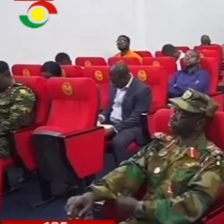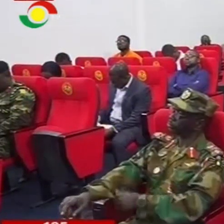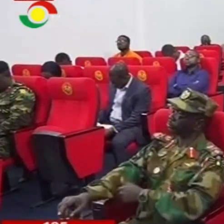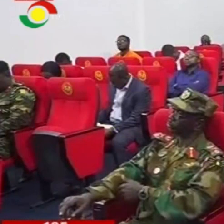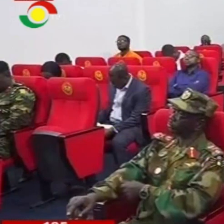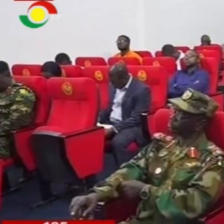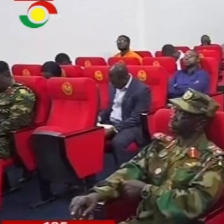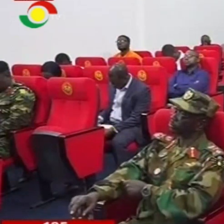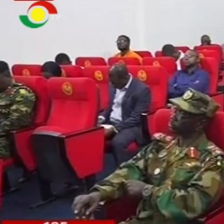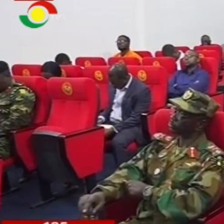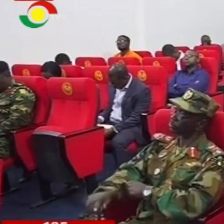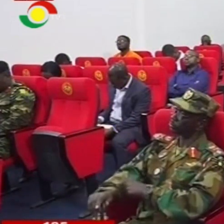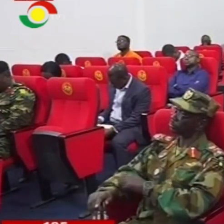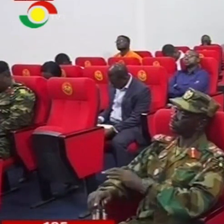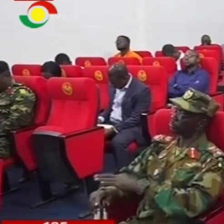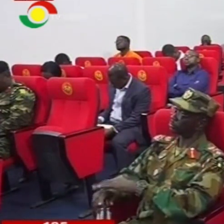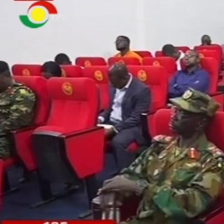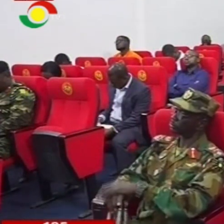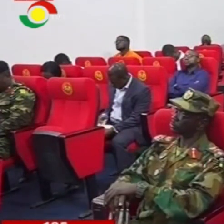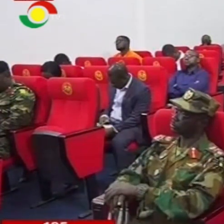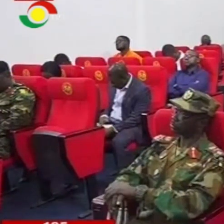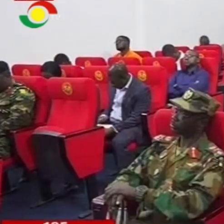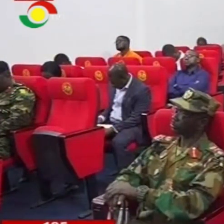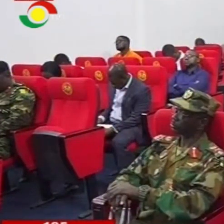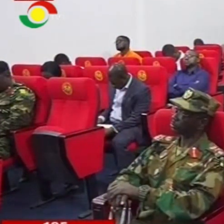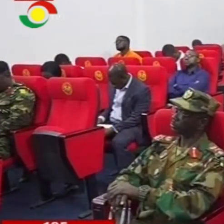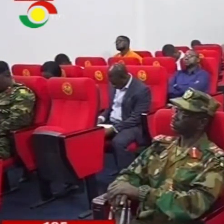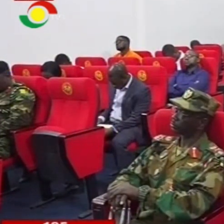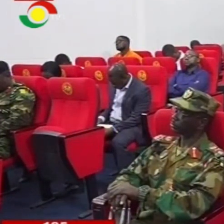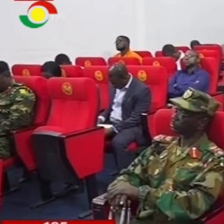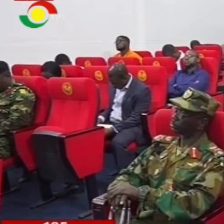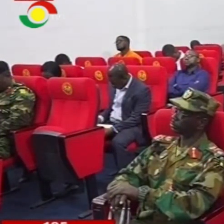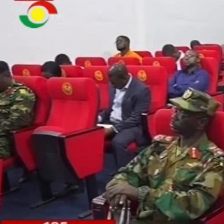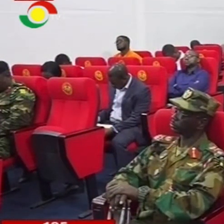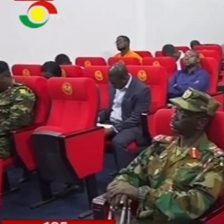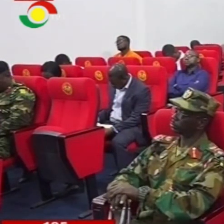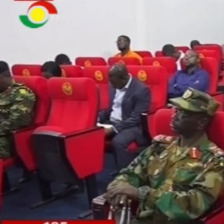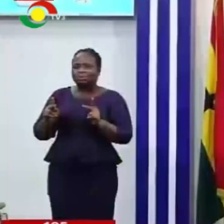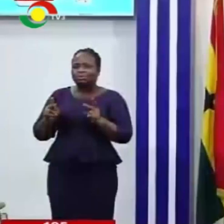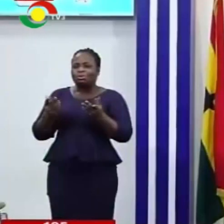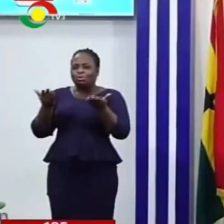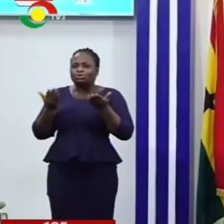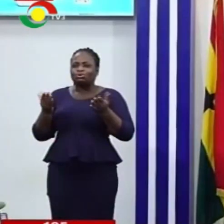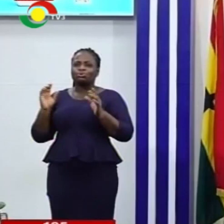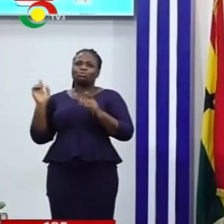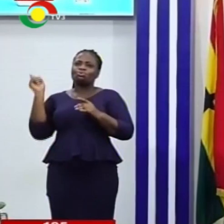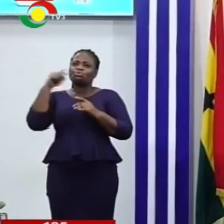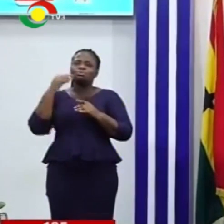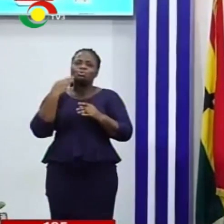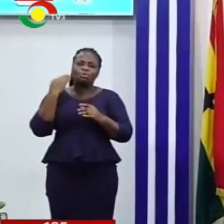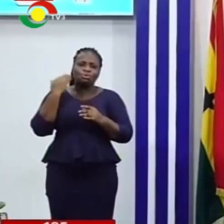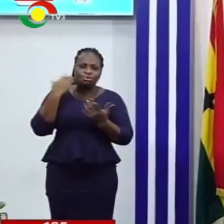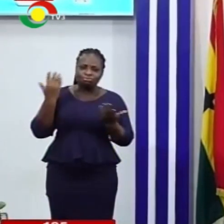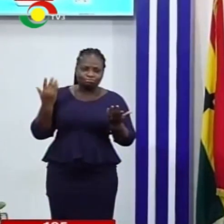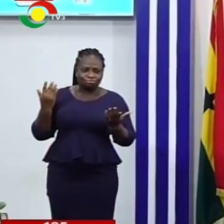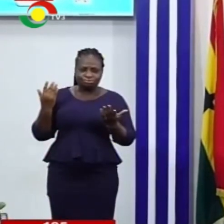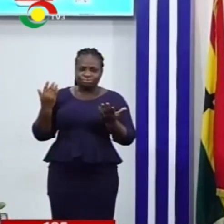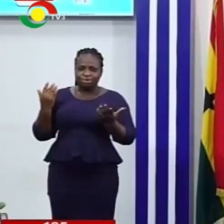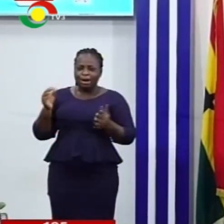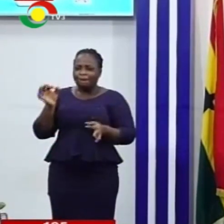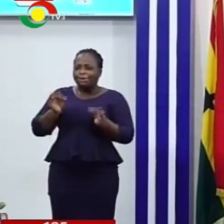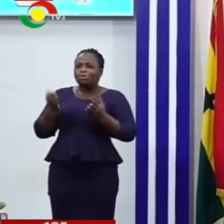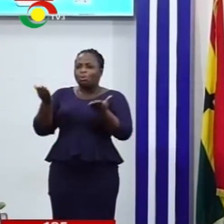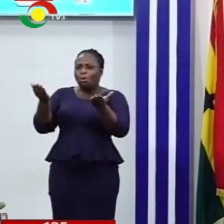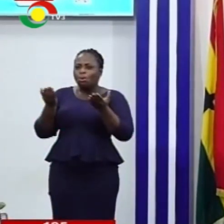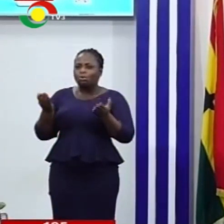general? What about those who are apprehensive and want to go home? I think those questions are in three. Oma, ompe se